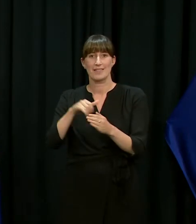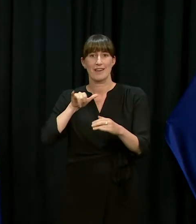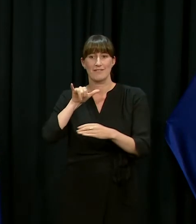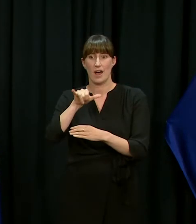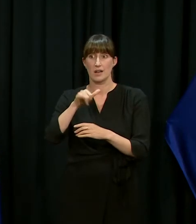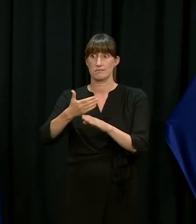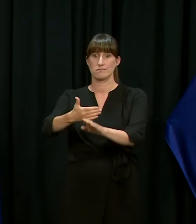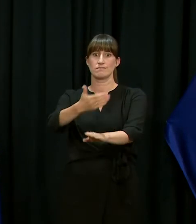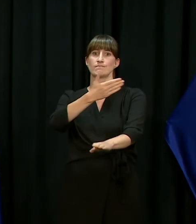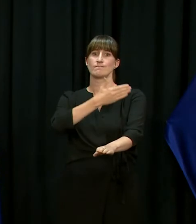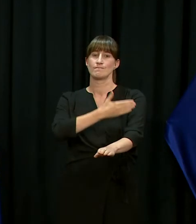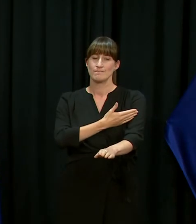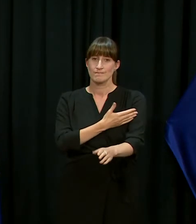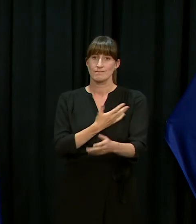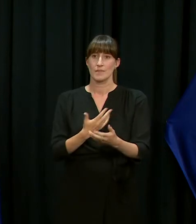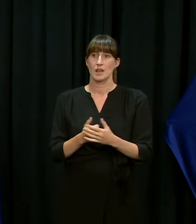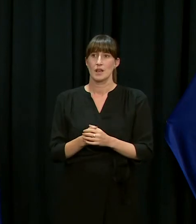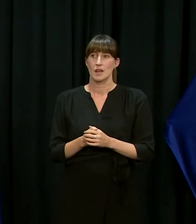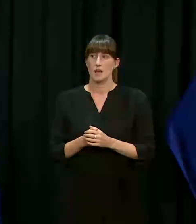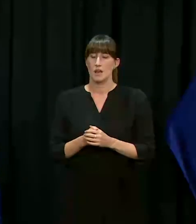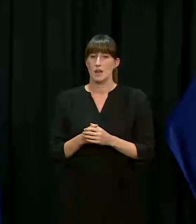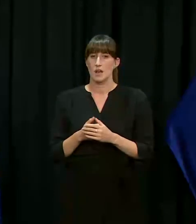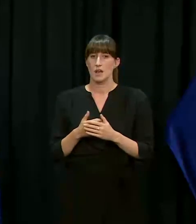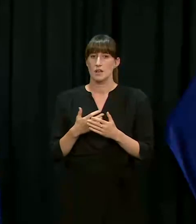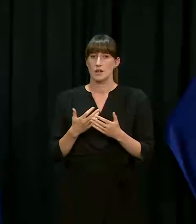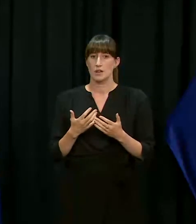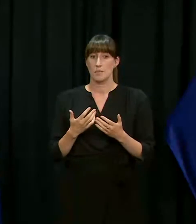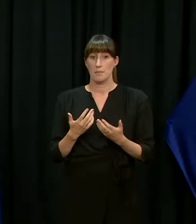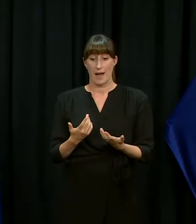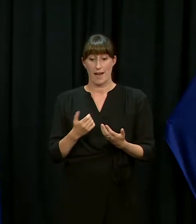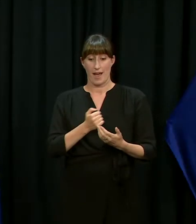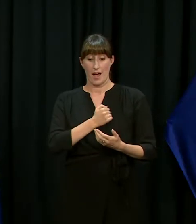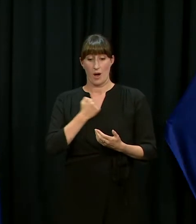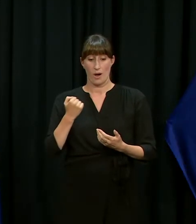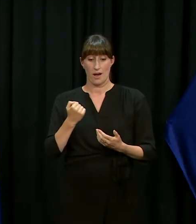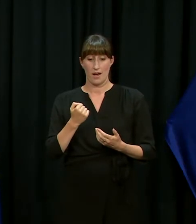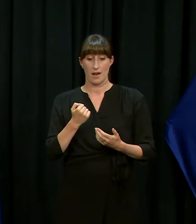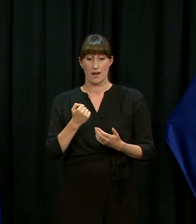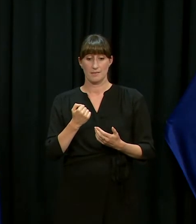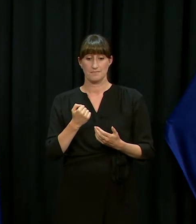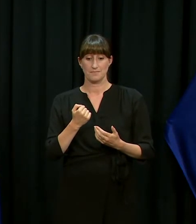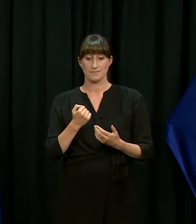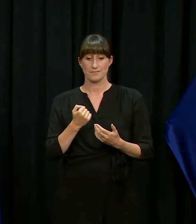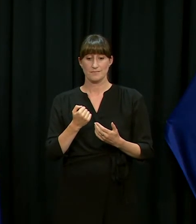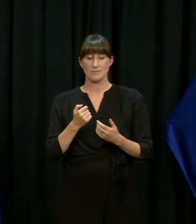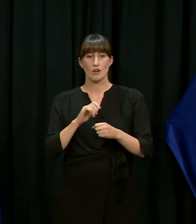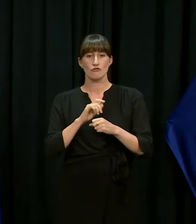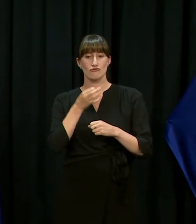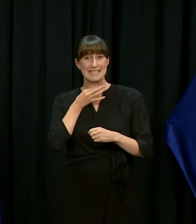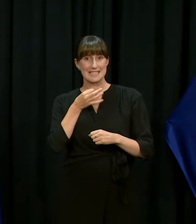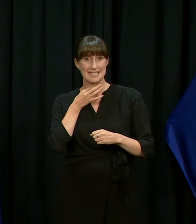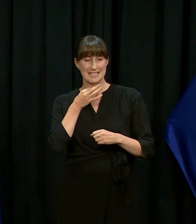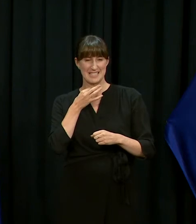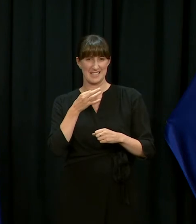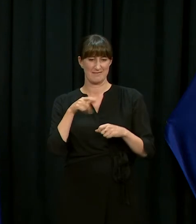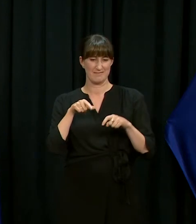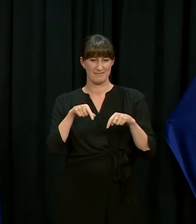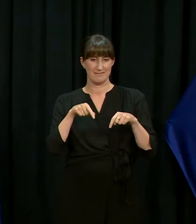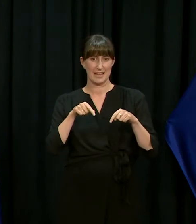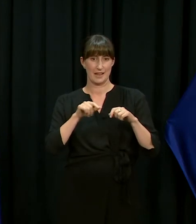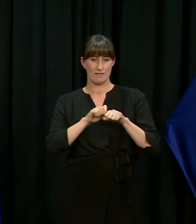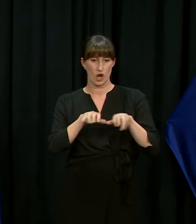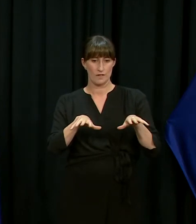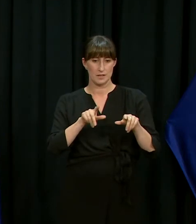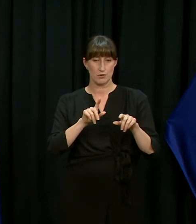profile in New Zealand is the fact that we do have a significant number of Australian returnees where the risk profile is much